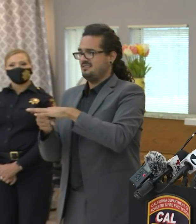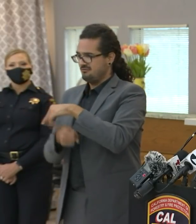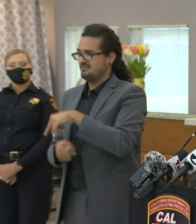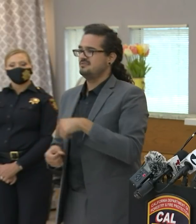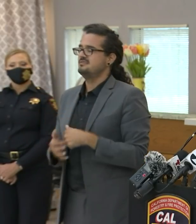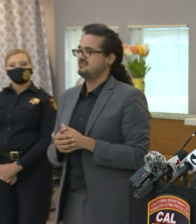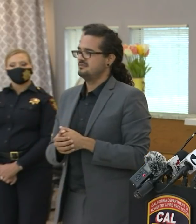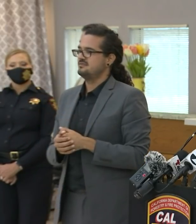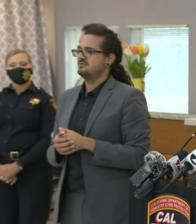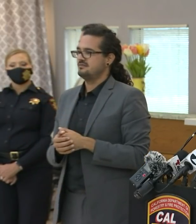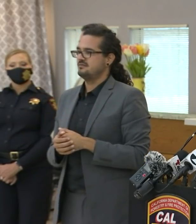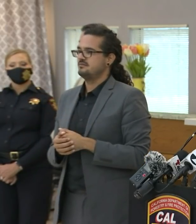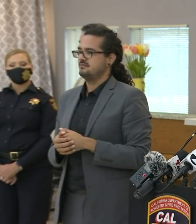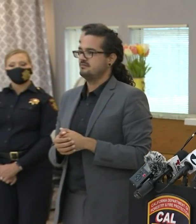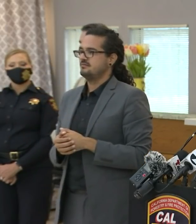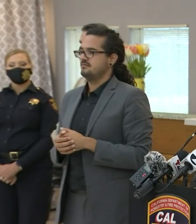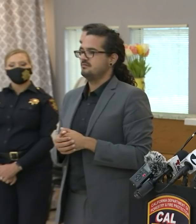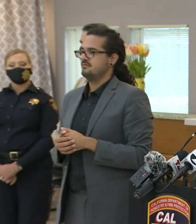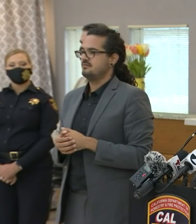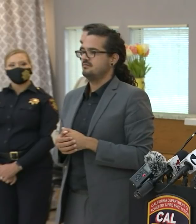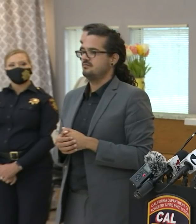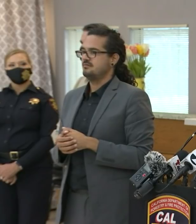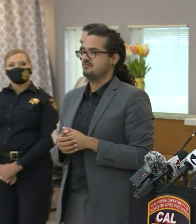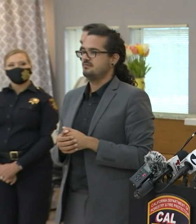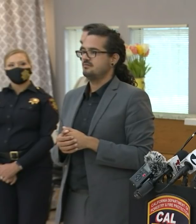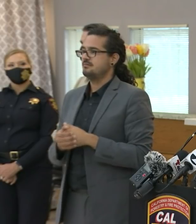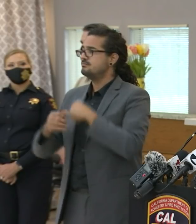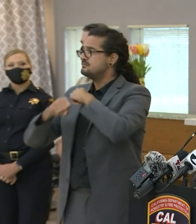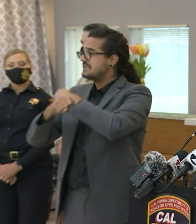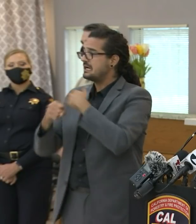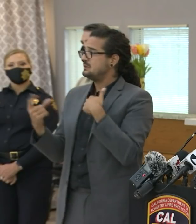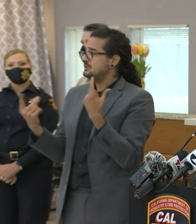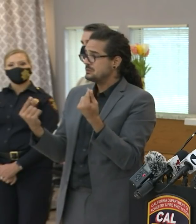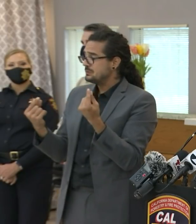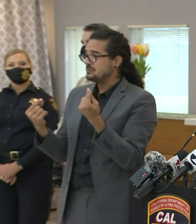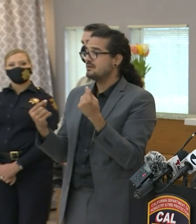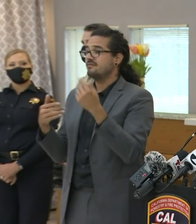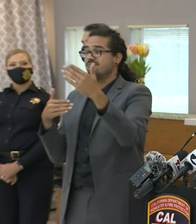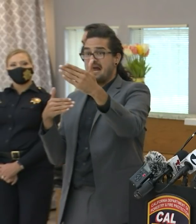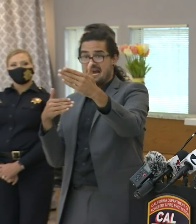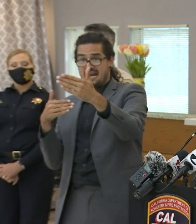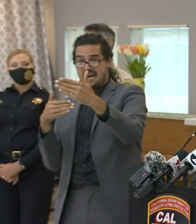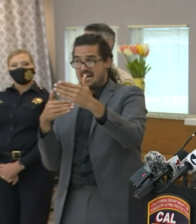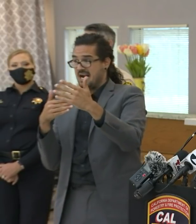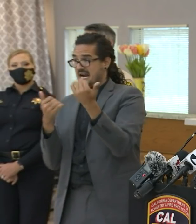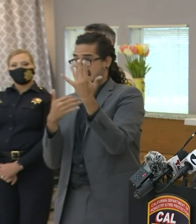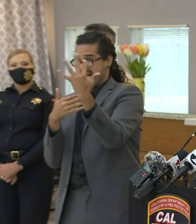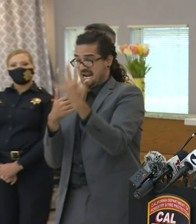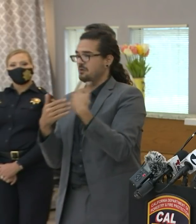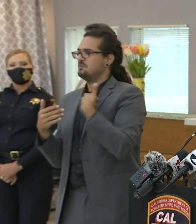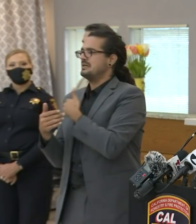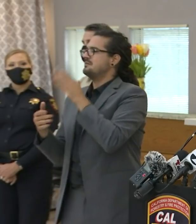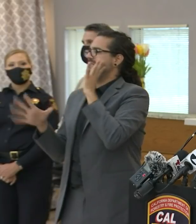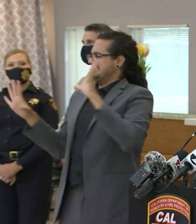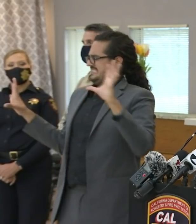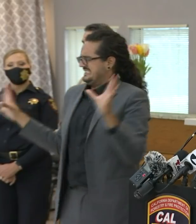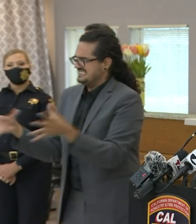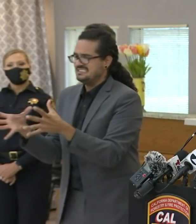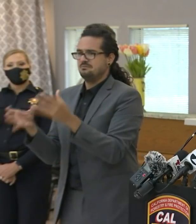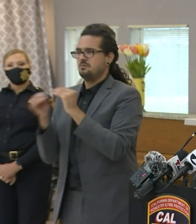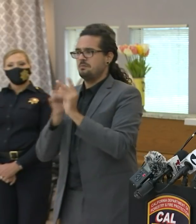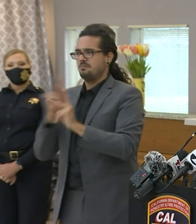as the fire hits towards the structures, then we would use their resources to go knock down or herd the fire around